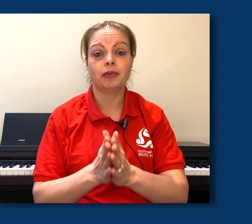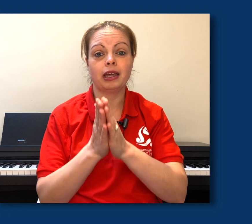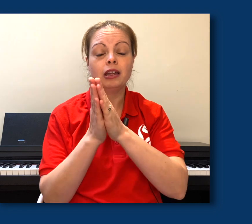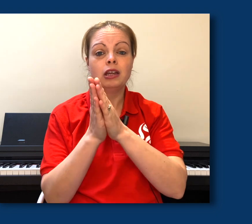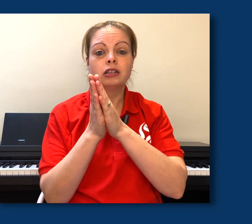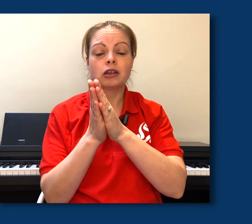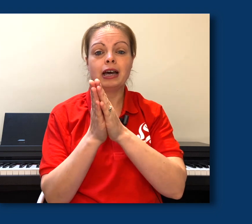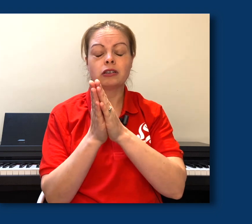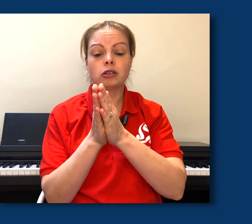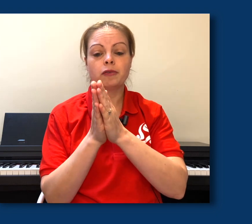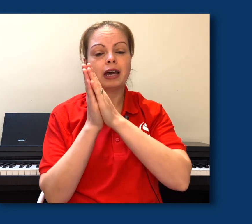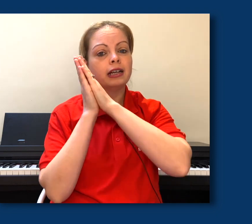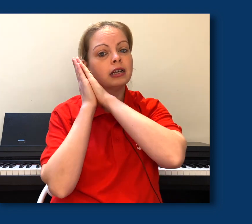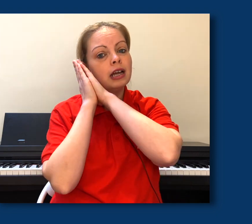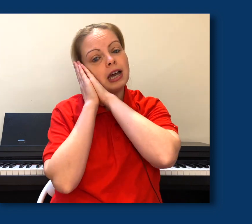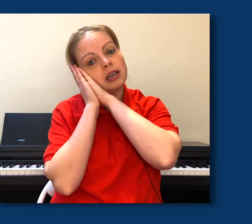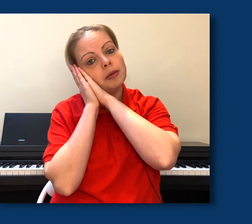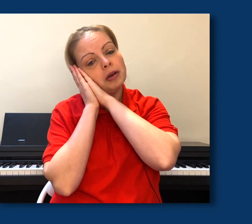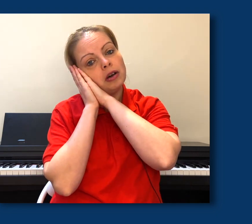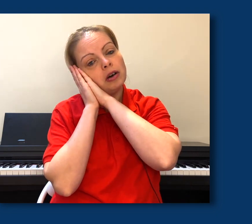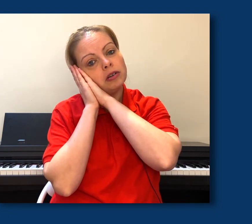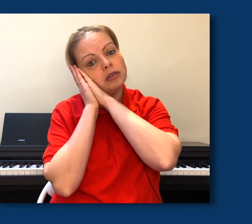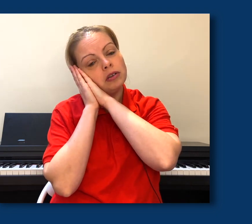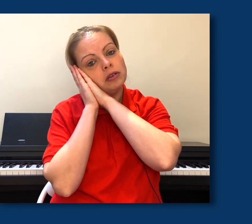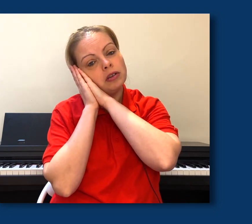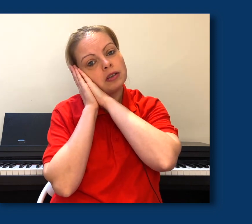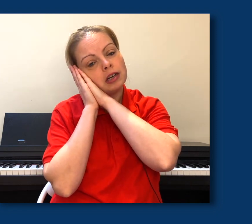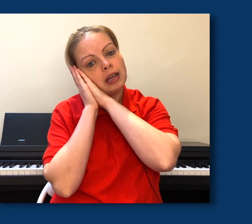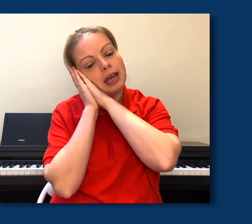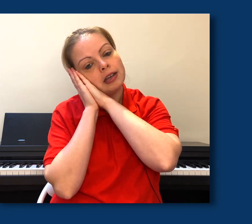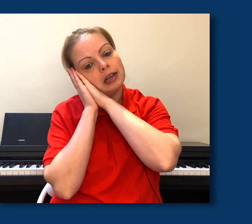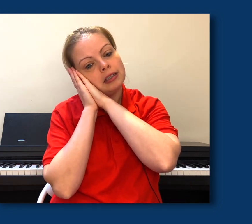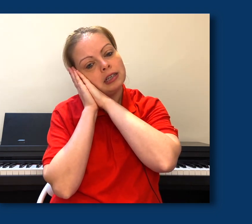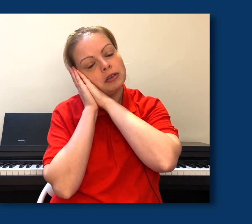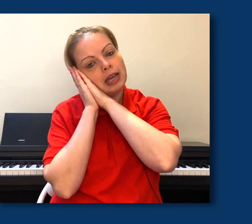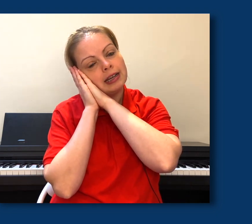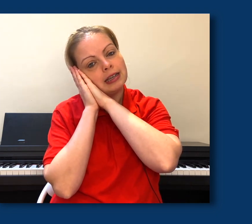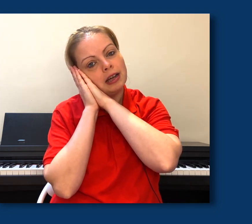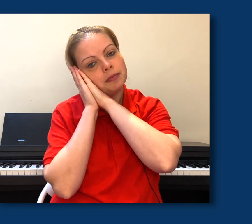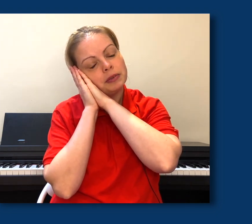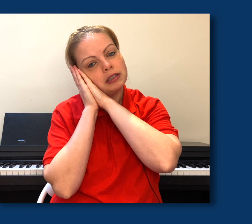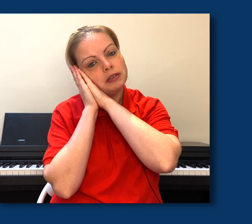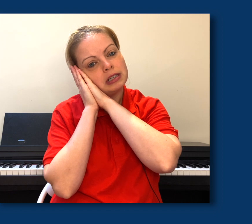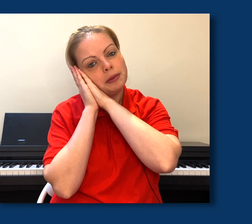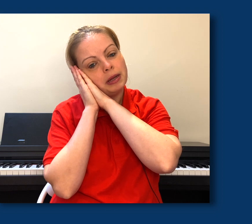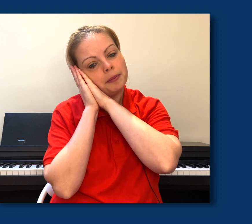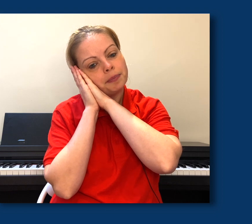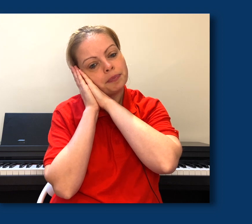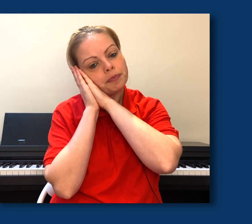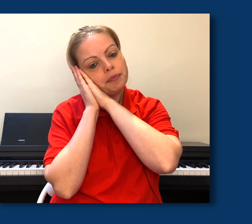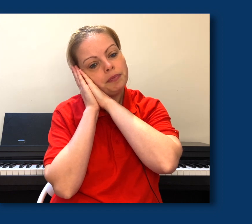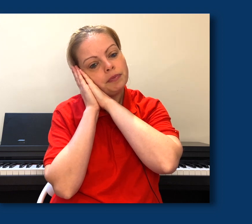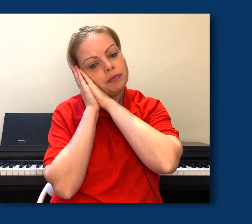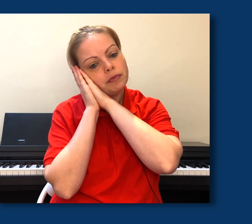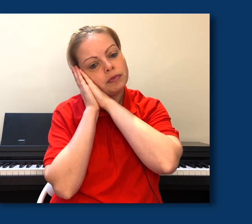kind of the same thing. So hand on top of hand, and you're going to put it onto the side of your head and tilt your head down as if you're